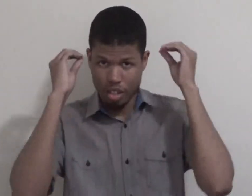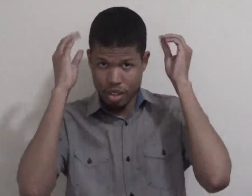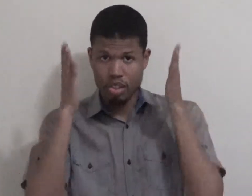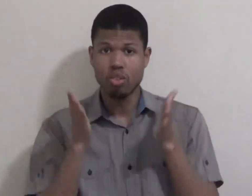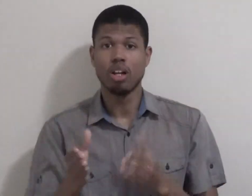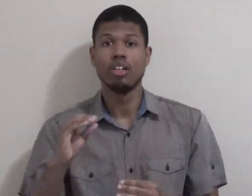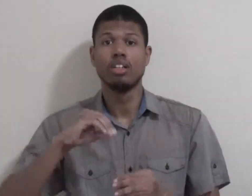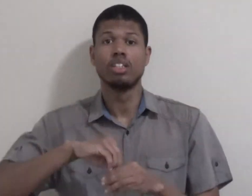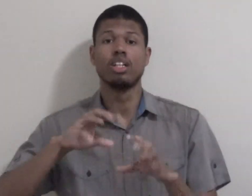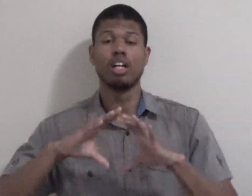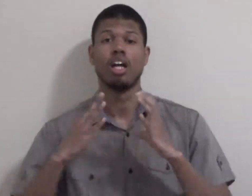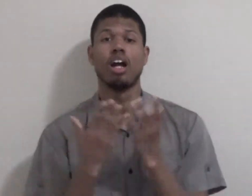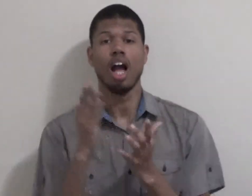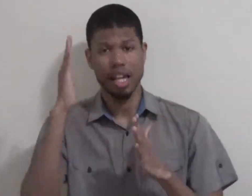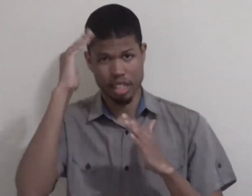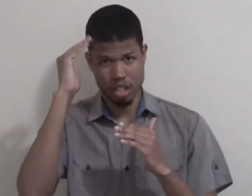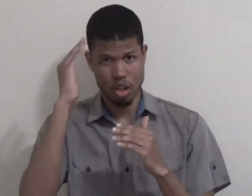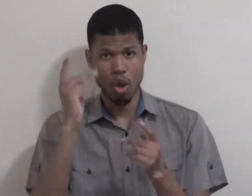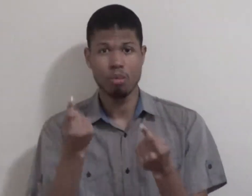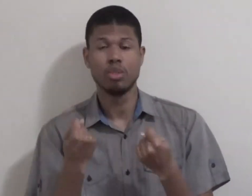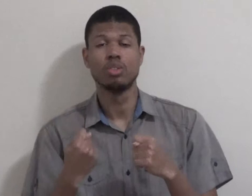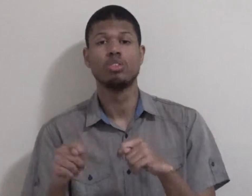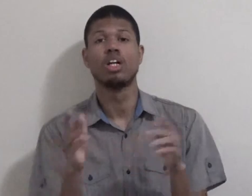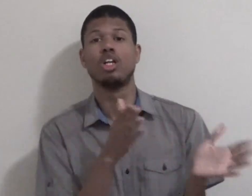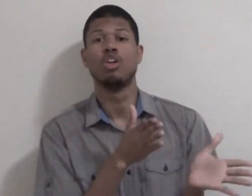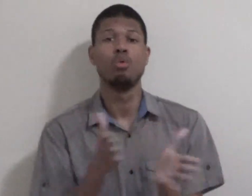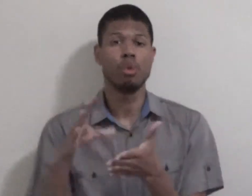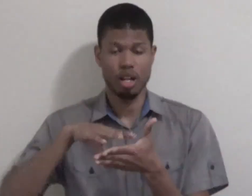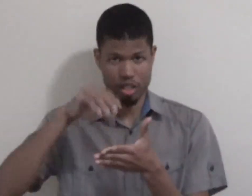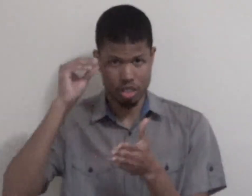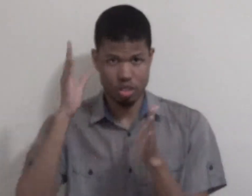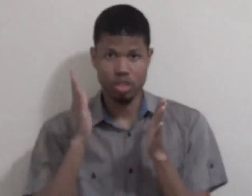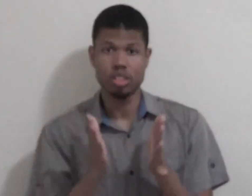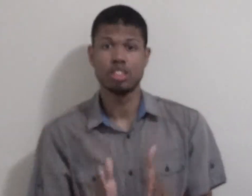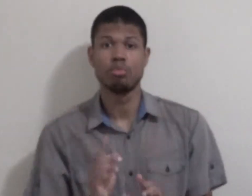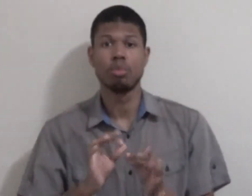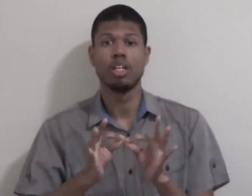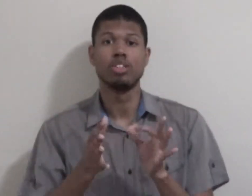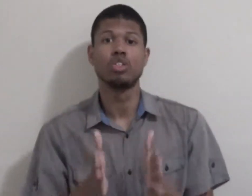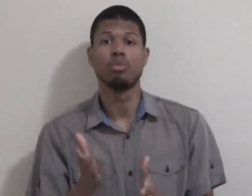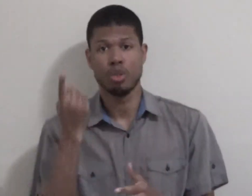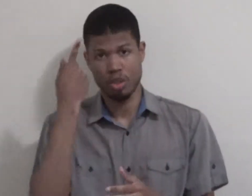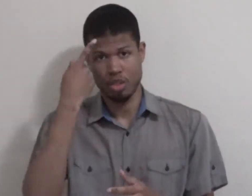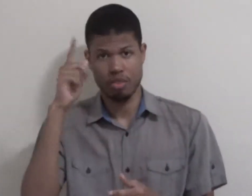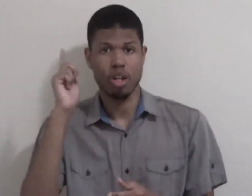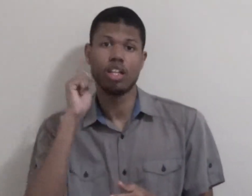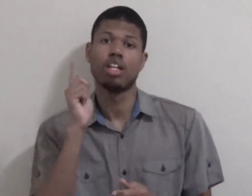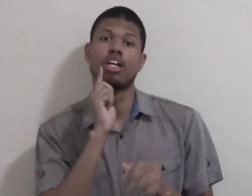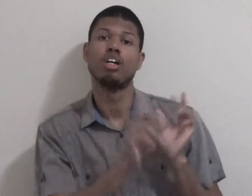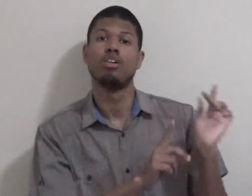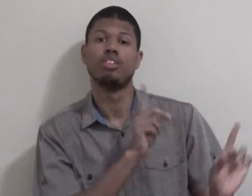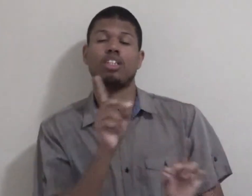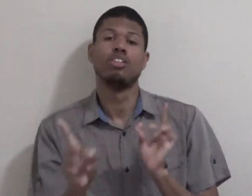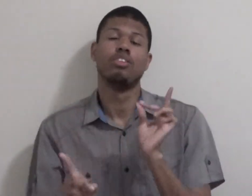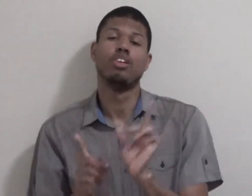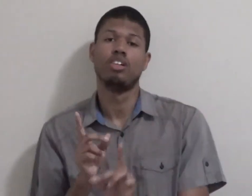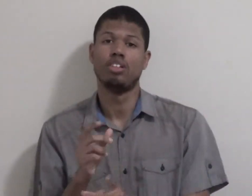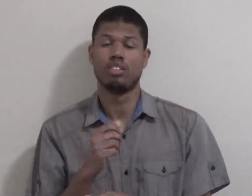students to become interpreters for deaf people, at the time of this paper, no